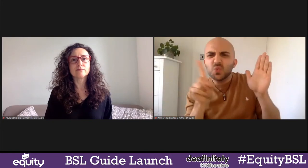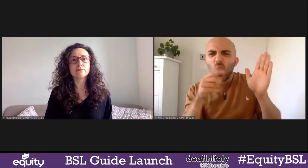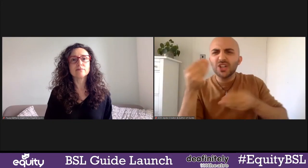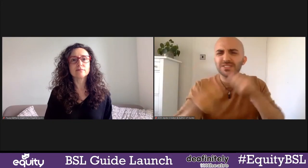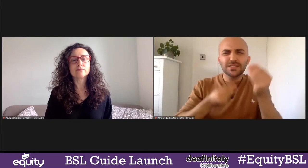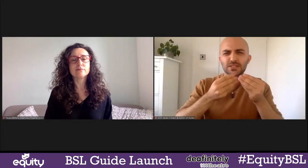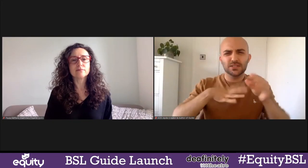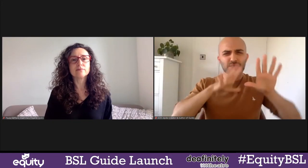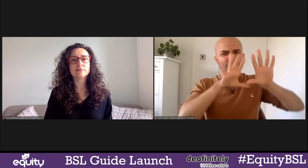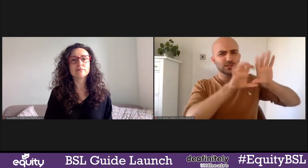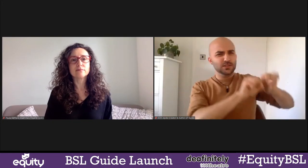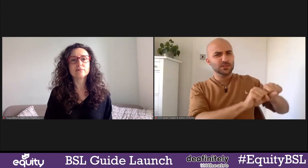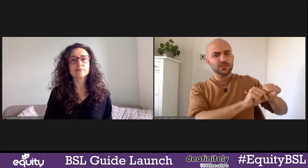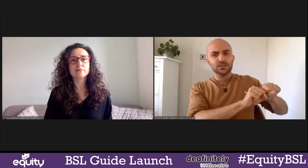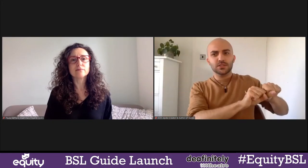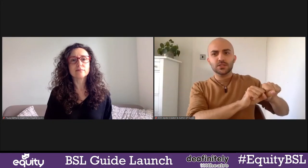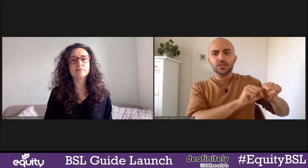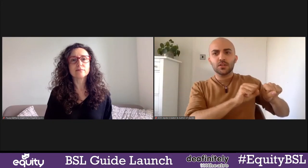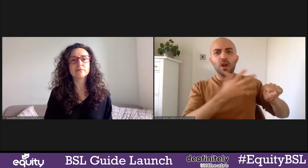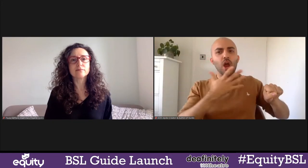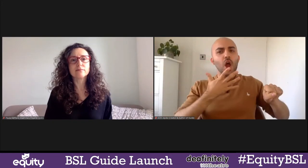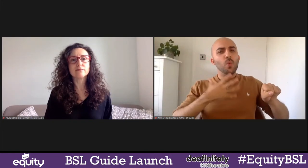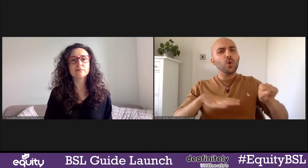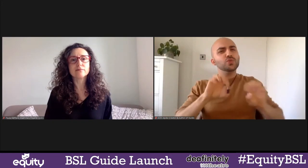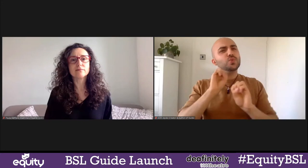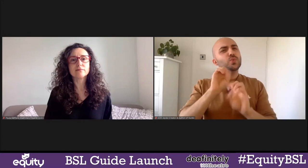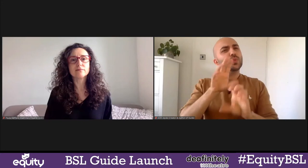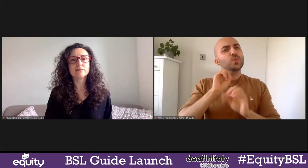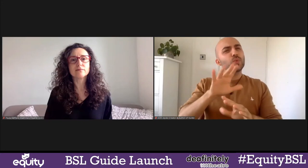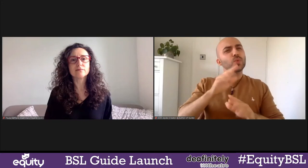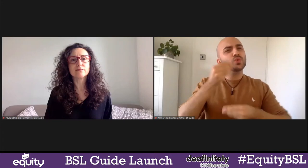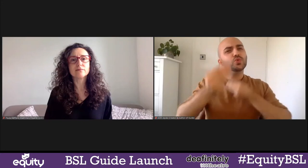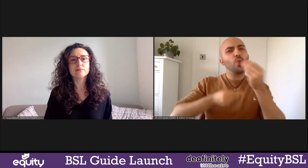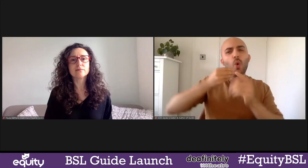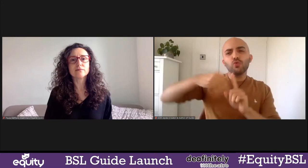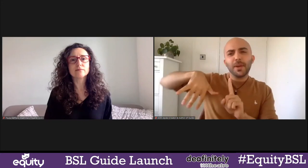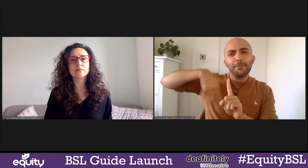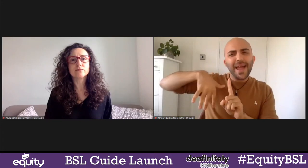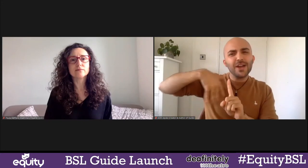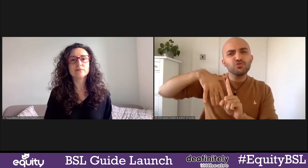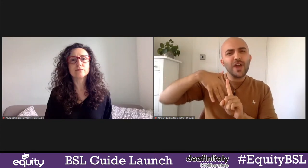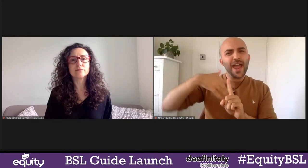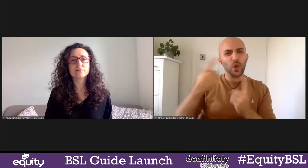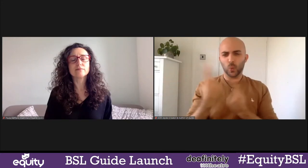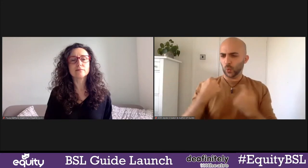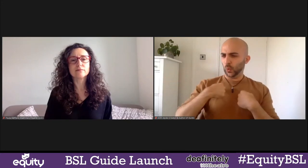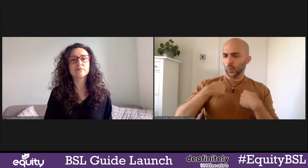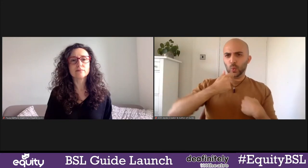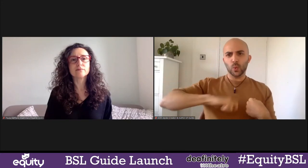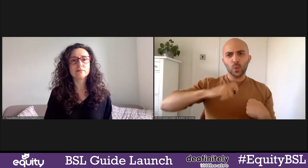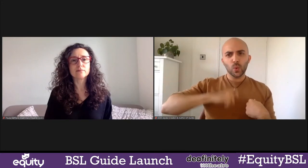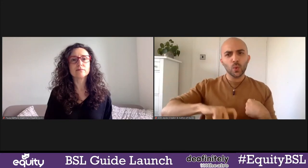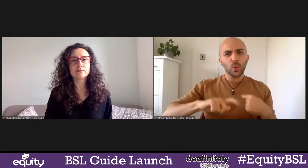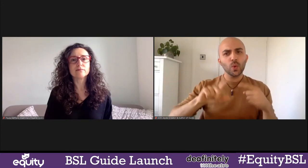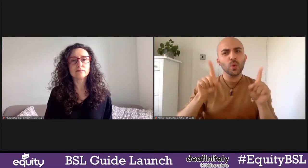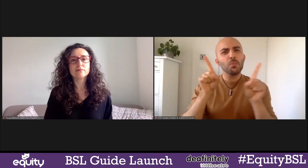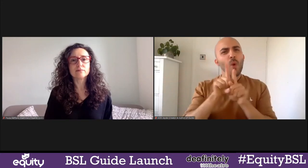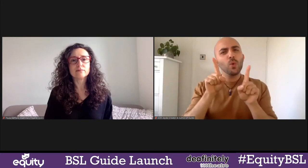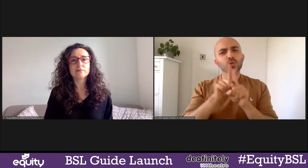Before I talk about the guide and what that contains, I just wanted to put that on hold for a moment and give you a little bit of a background